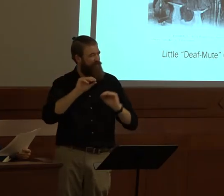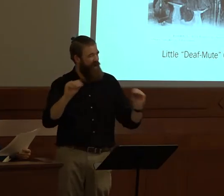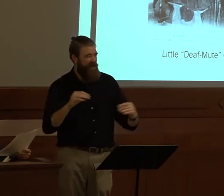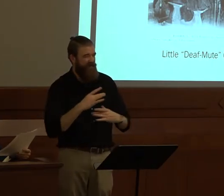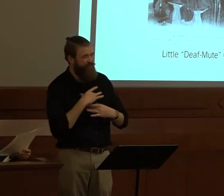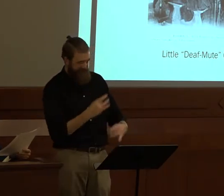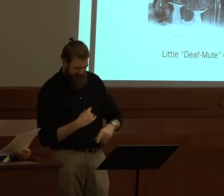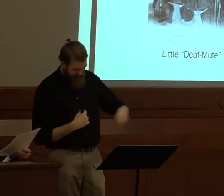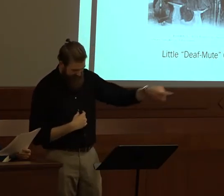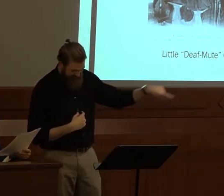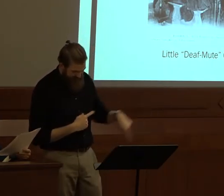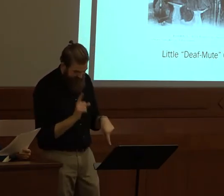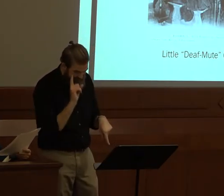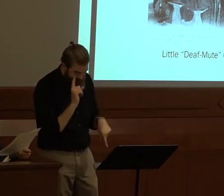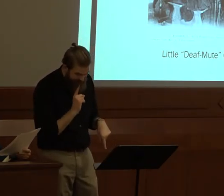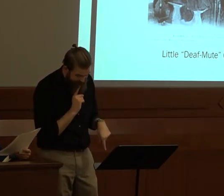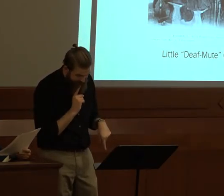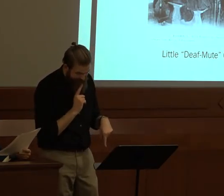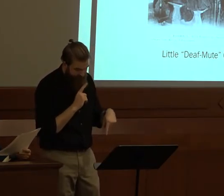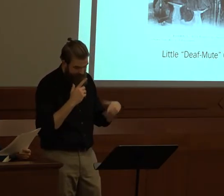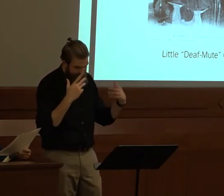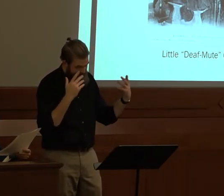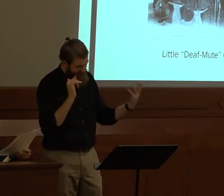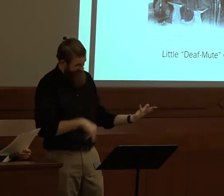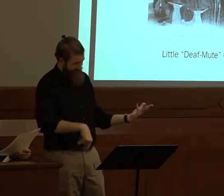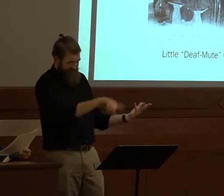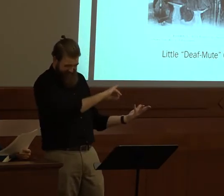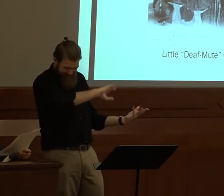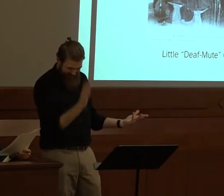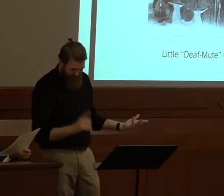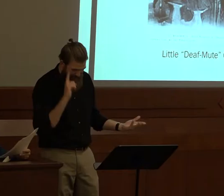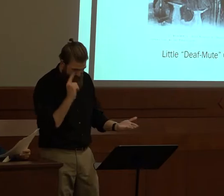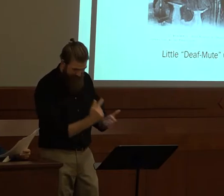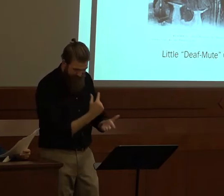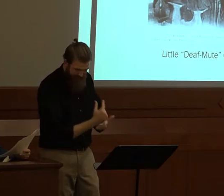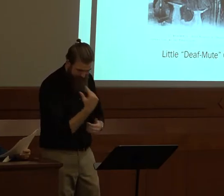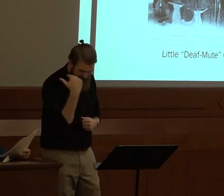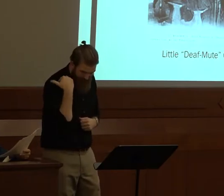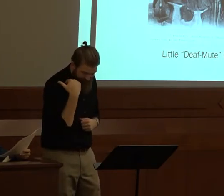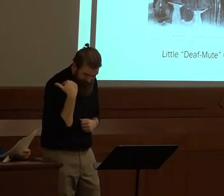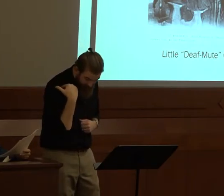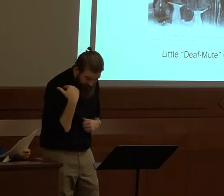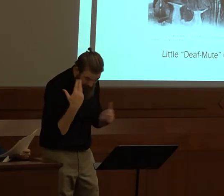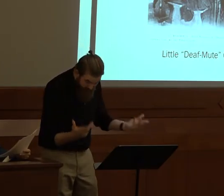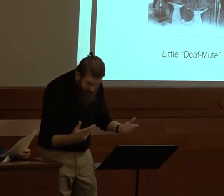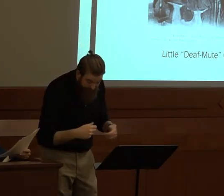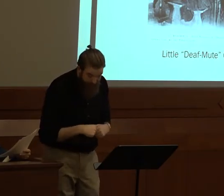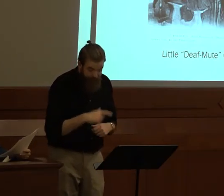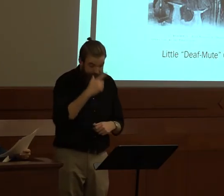Catholic in schools where oral education in spoken French was the first concern.